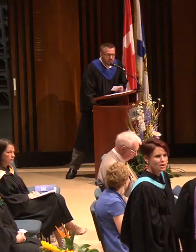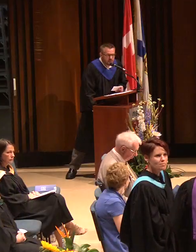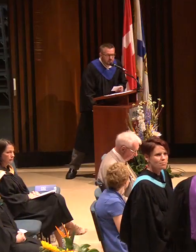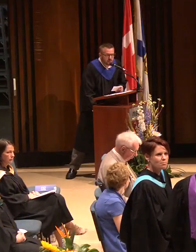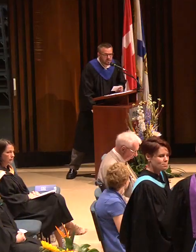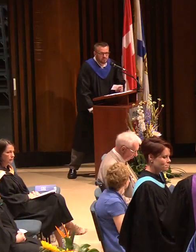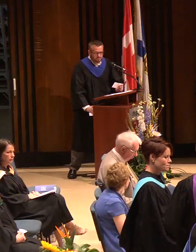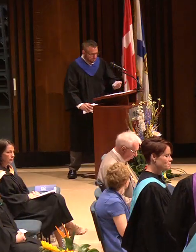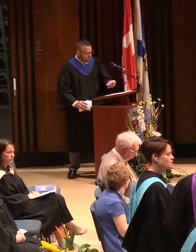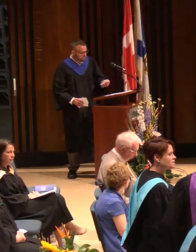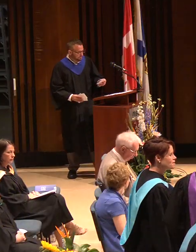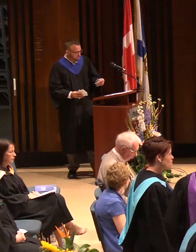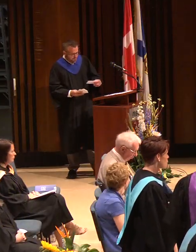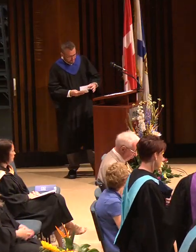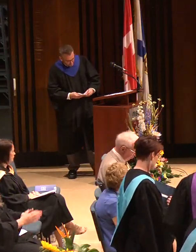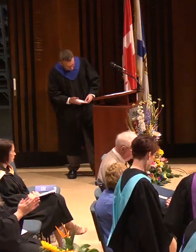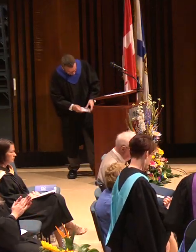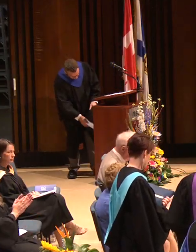Lissy Osmond.